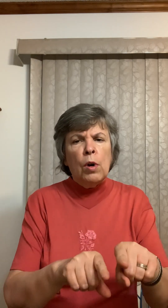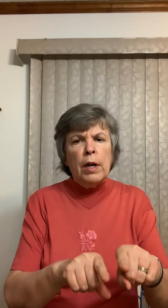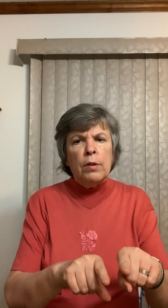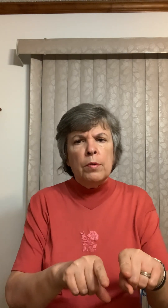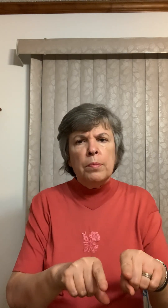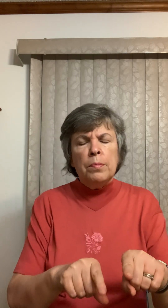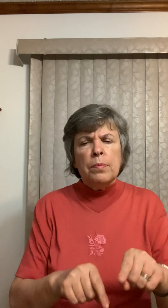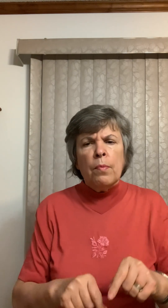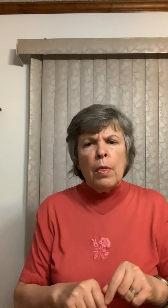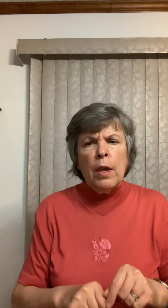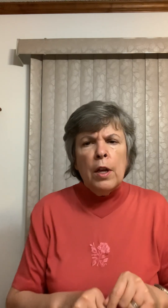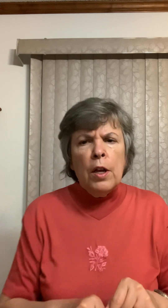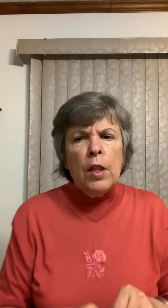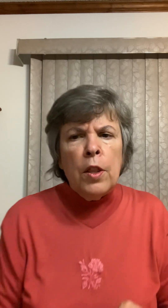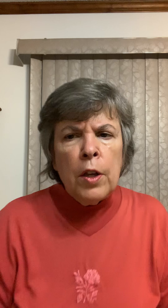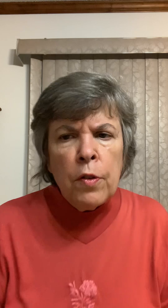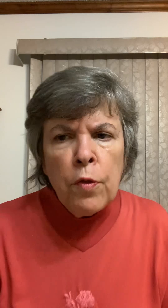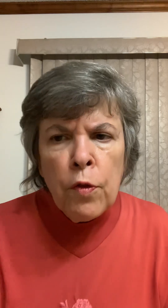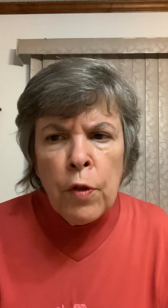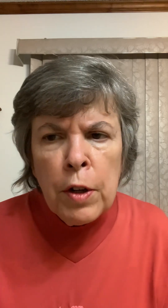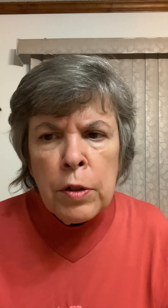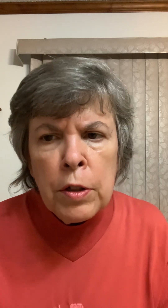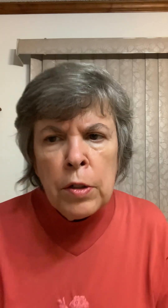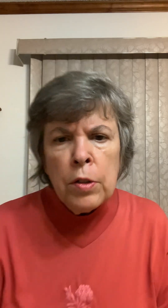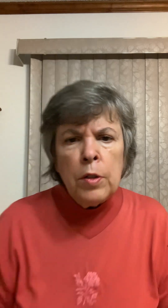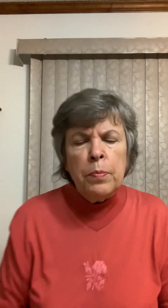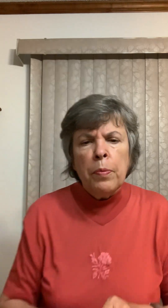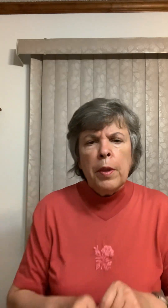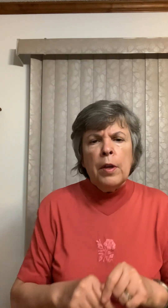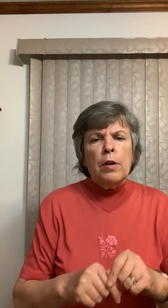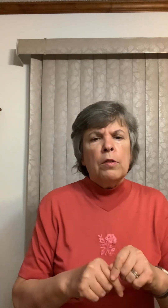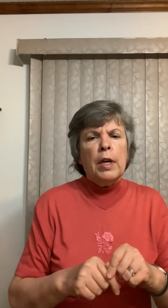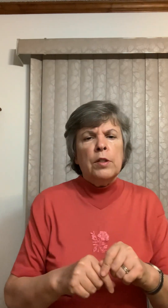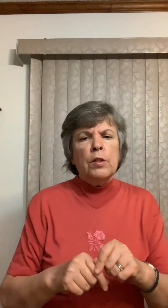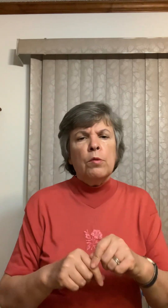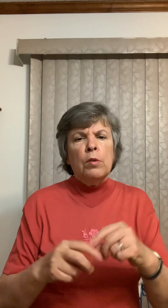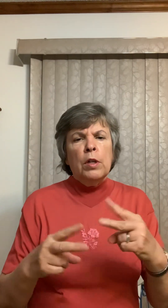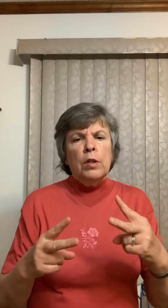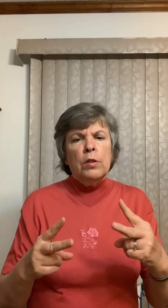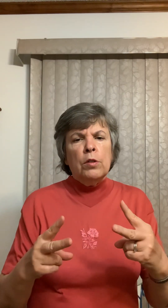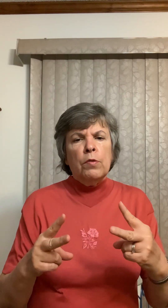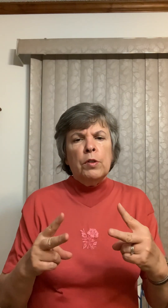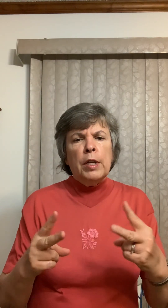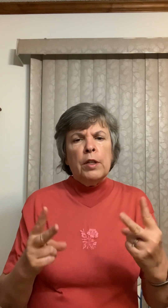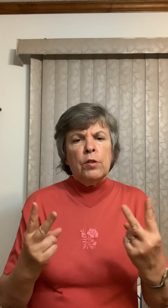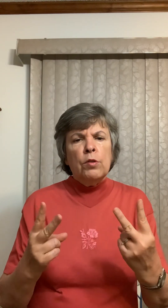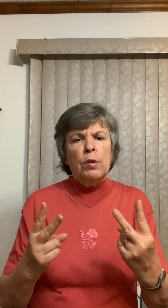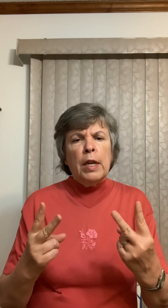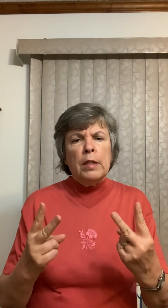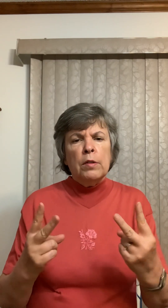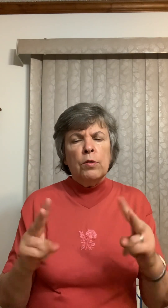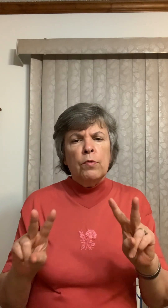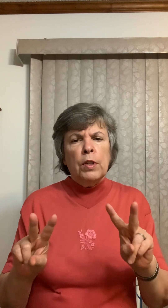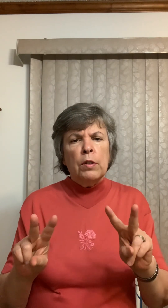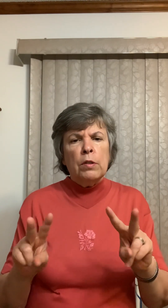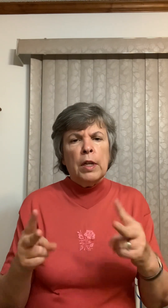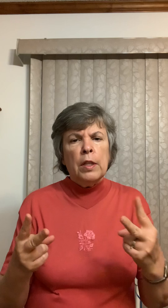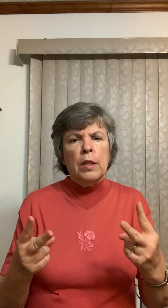while. The fiercest. Okay, so if you take two fingers like